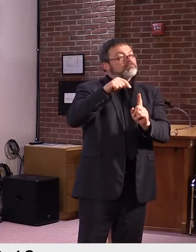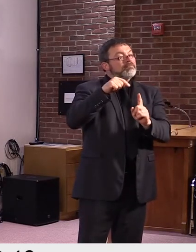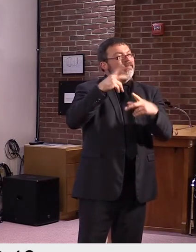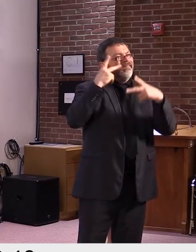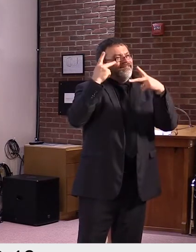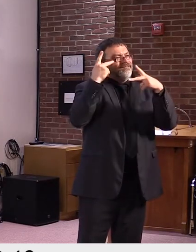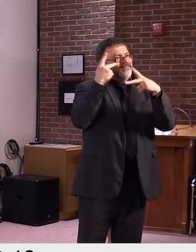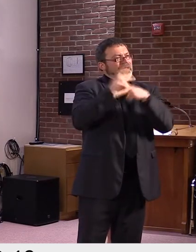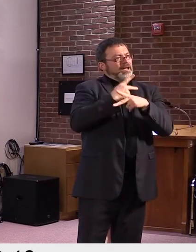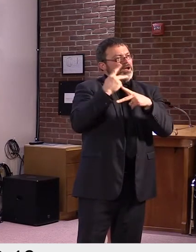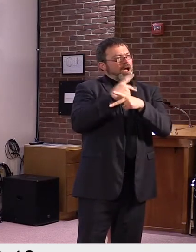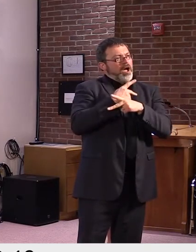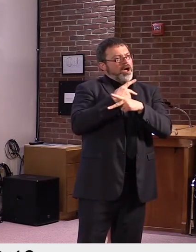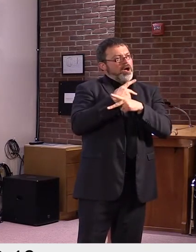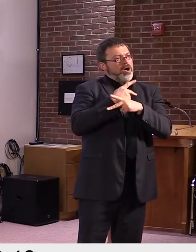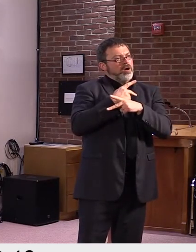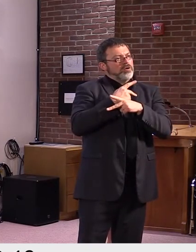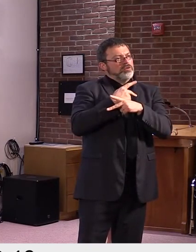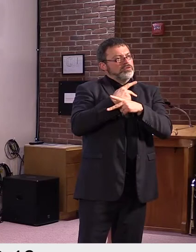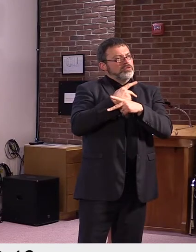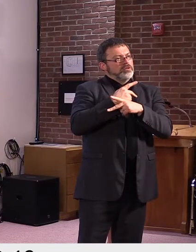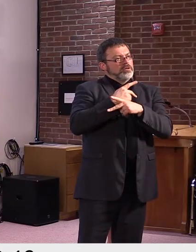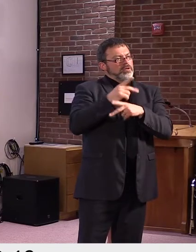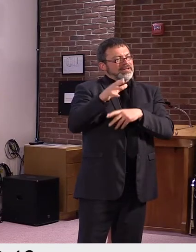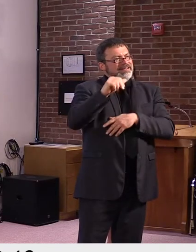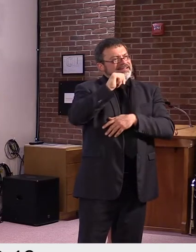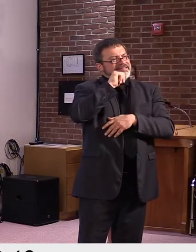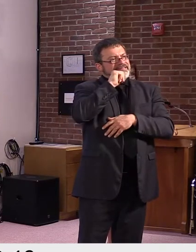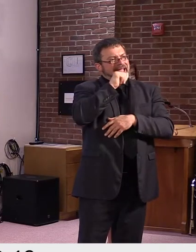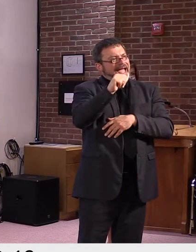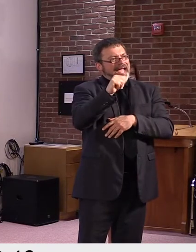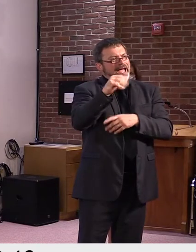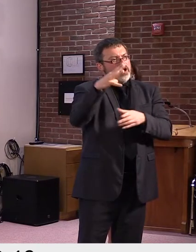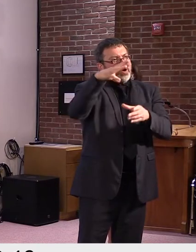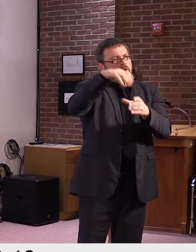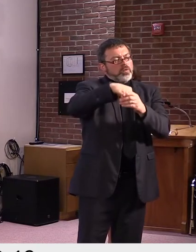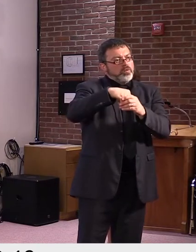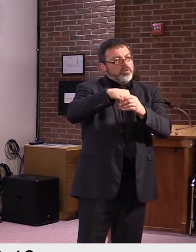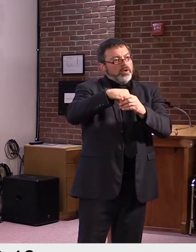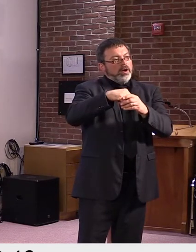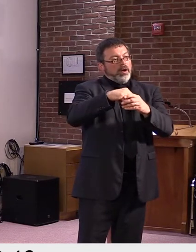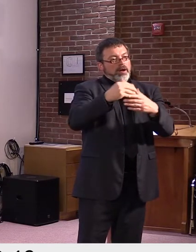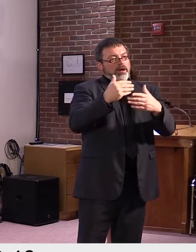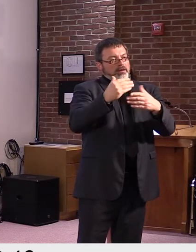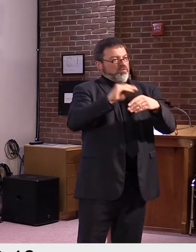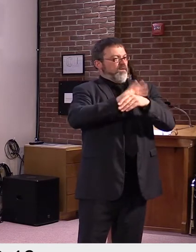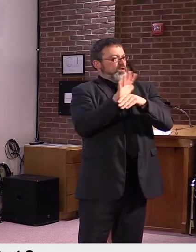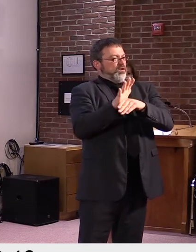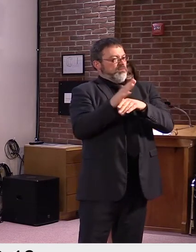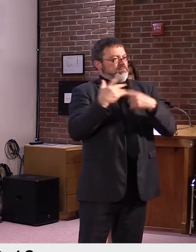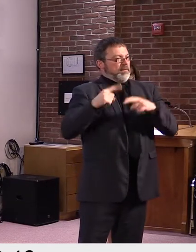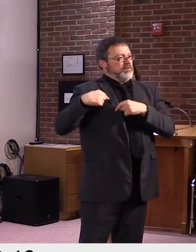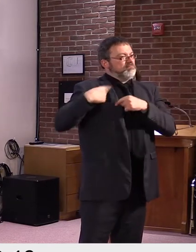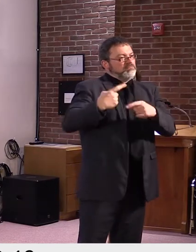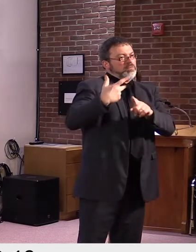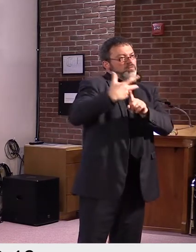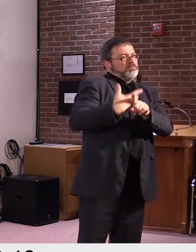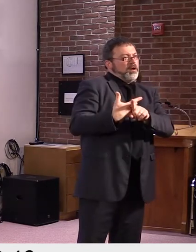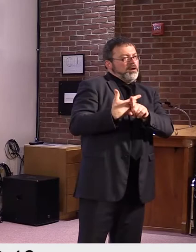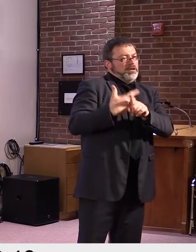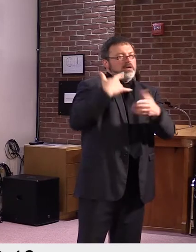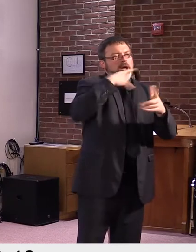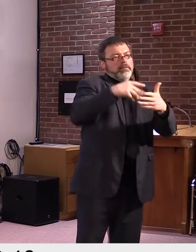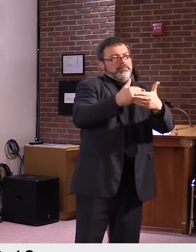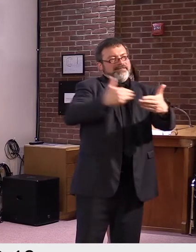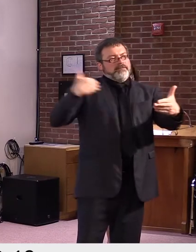into consideration what has happened as a part of the COVID-19 pandemic. And so it